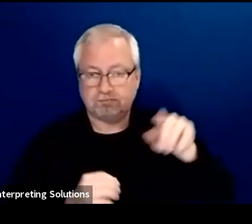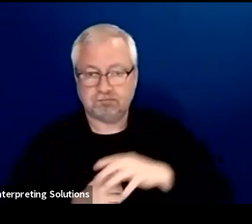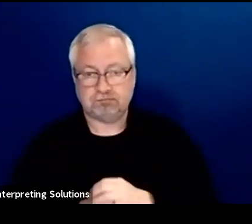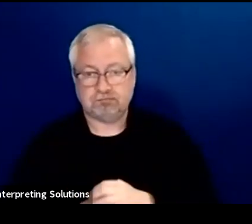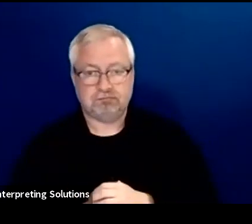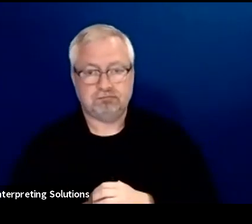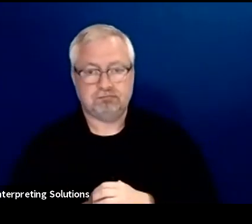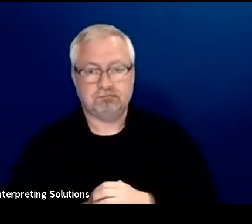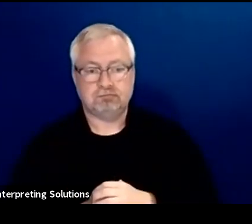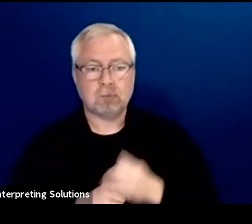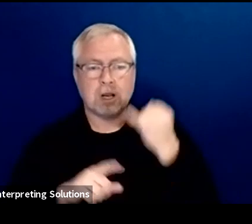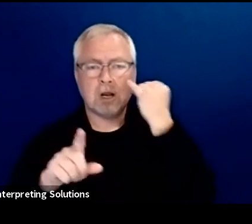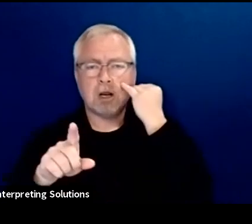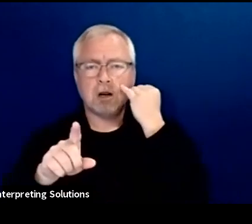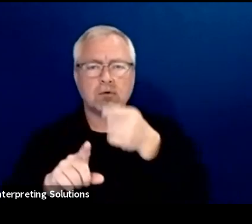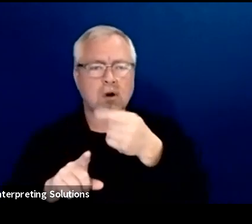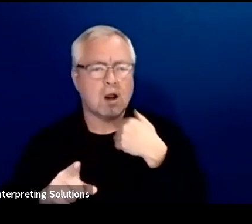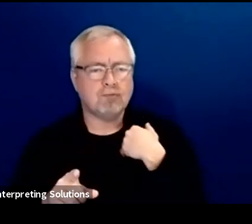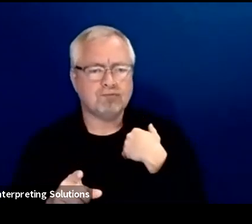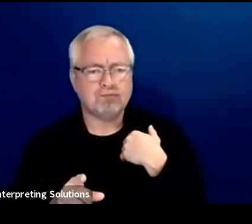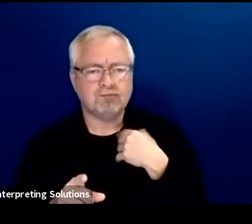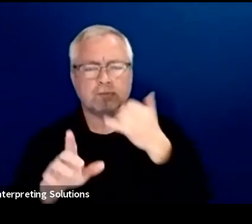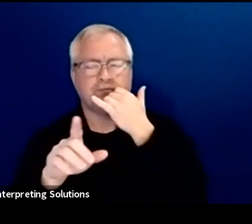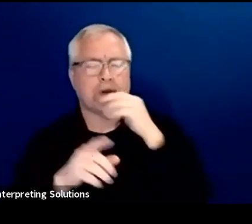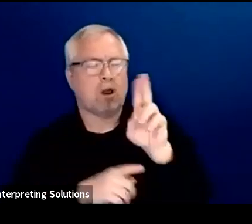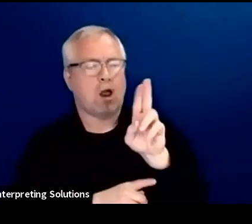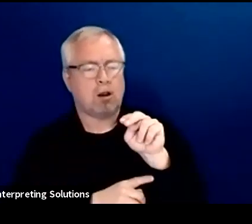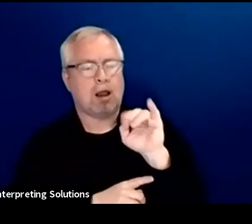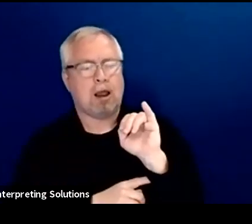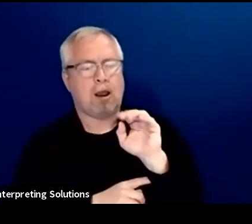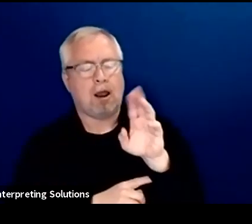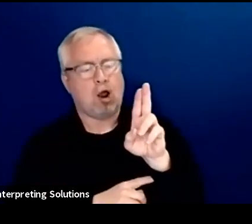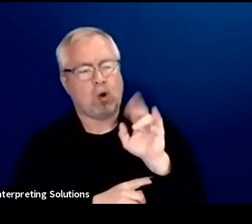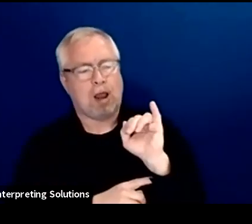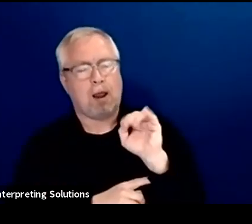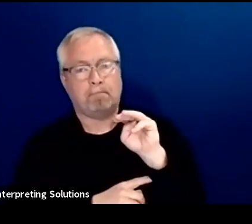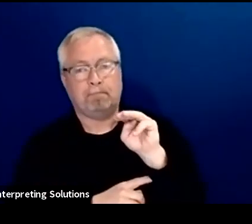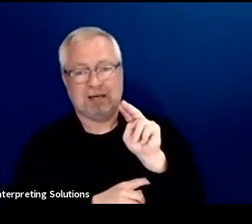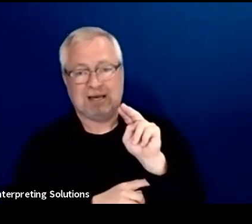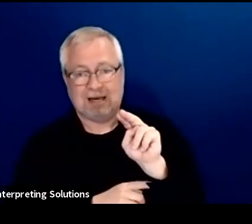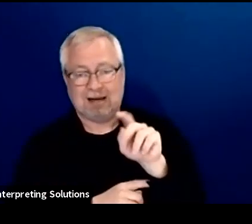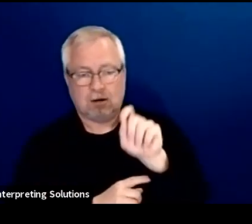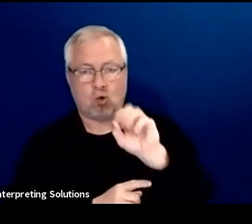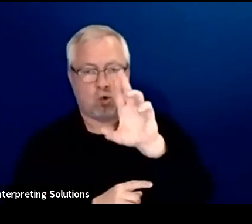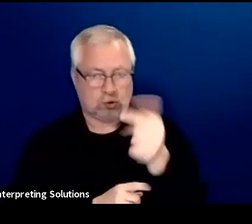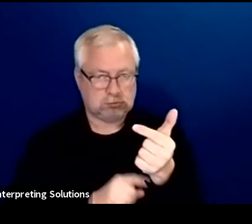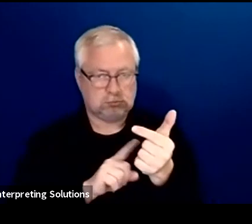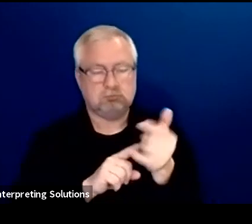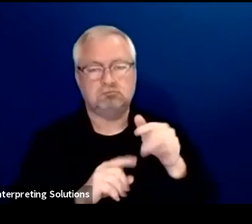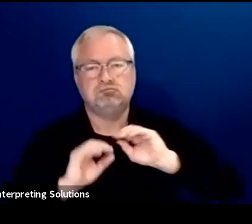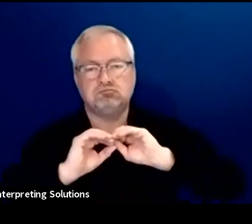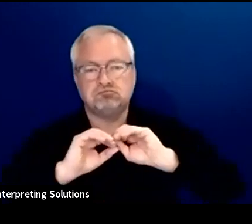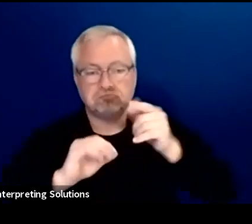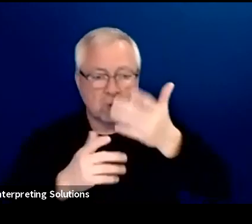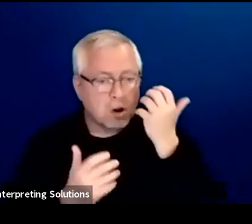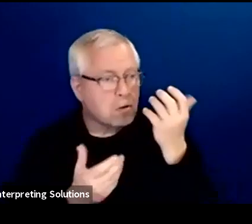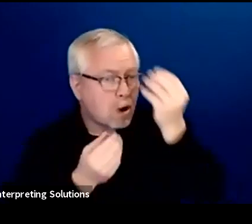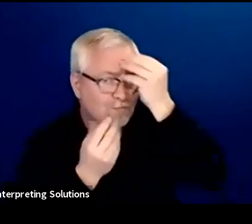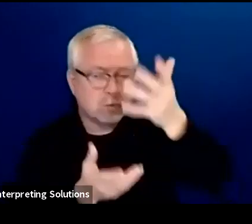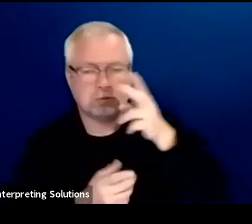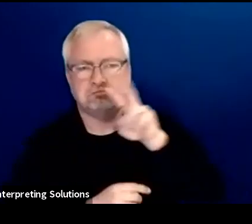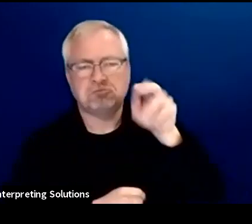or your family has a problem, start there with them and help guide them through the process online. And then lastly, again, just in this effort to really provide